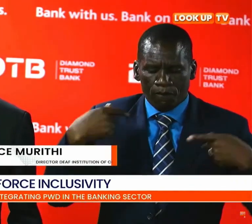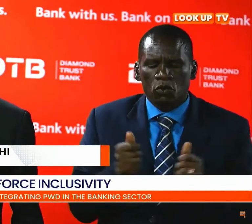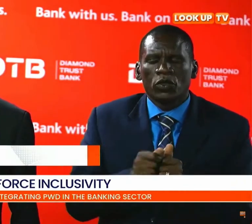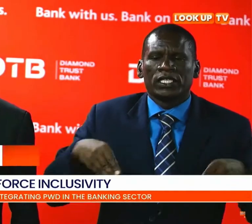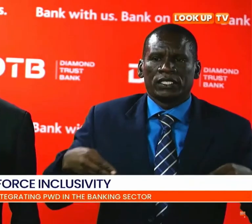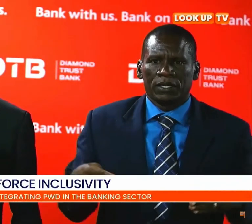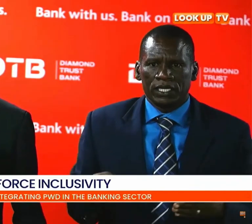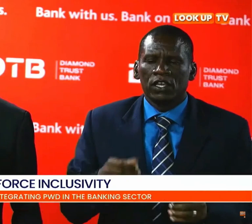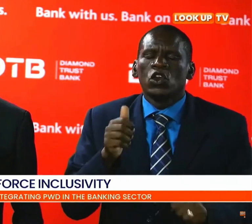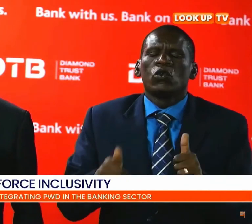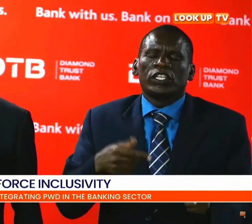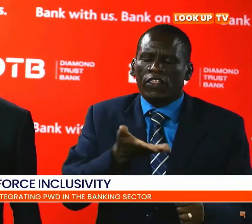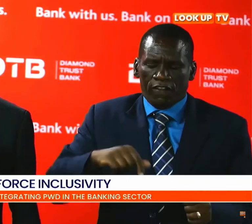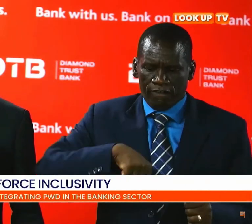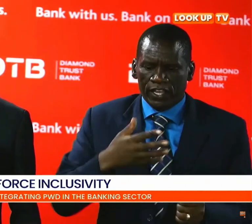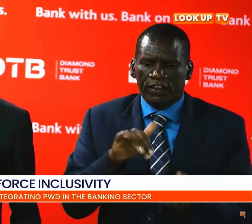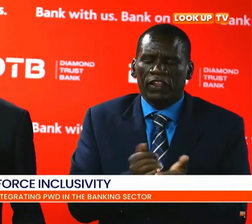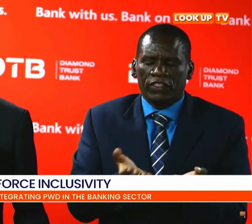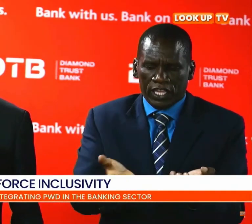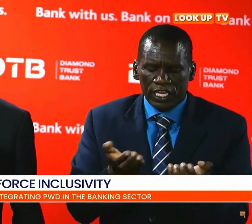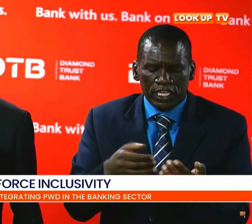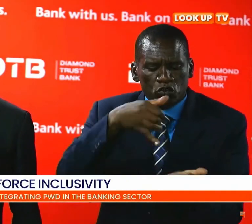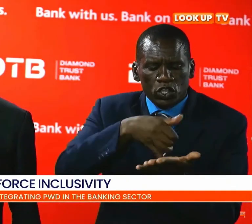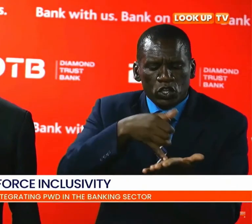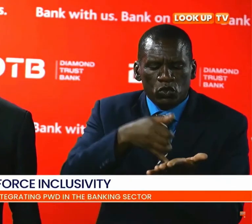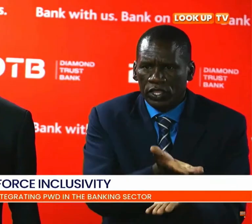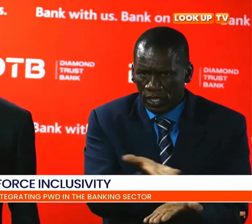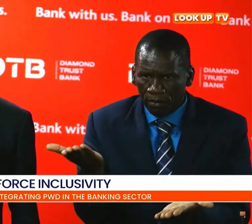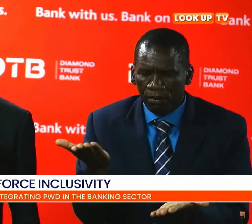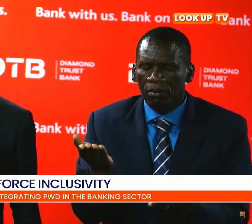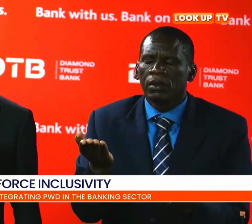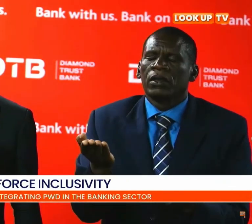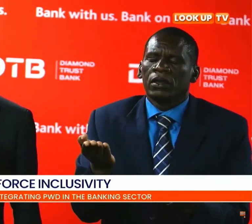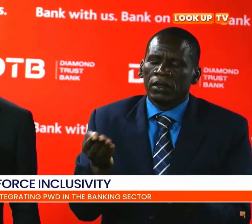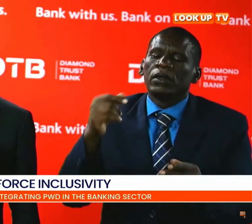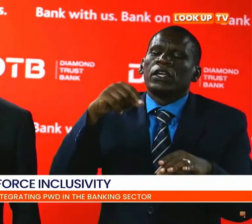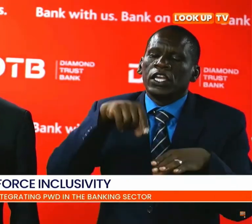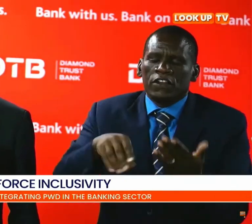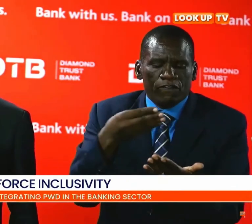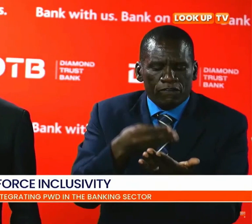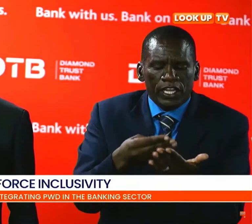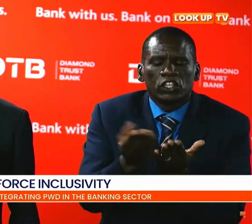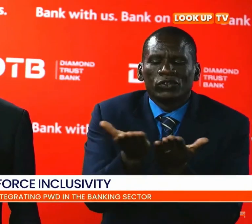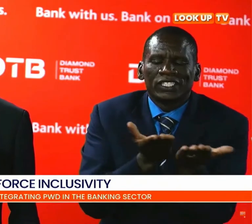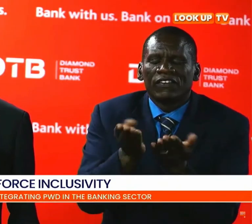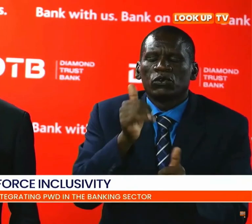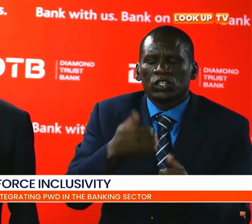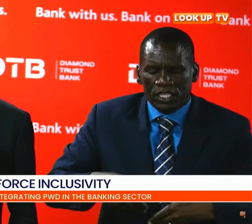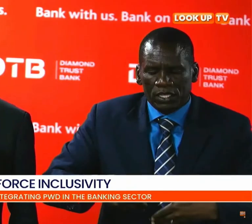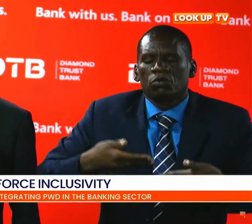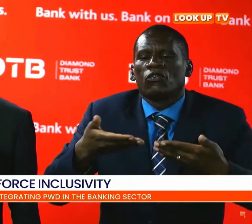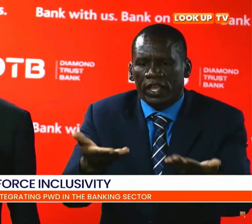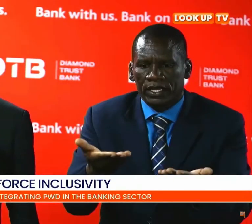with disability that they felt they needed to include them in the financial services that they